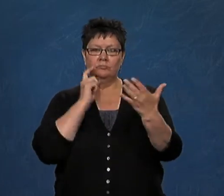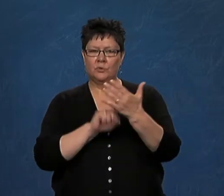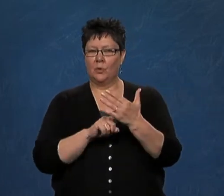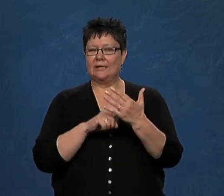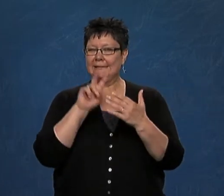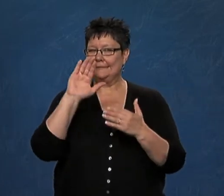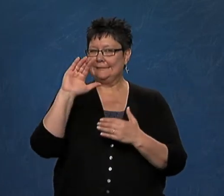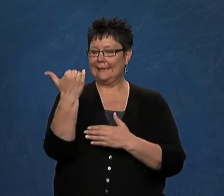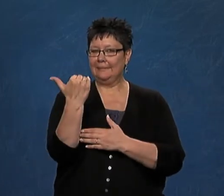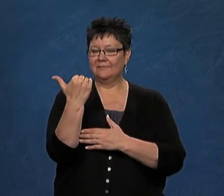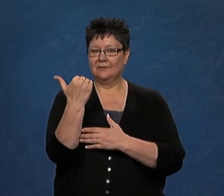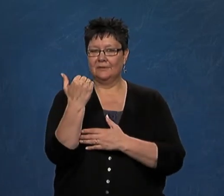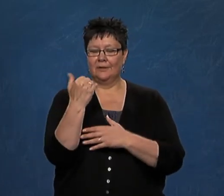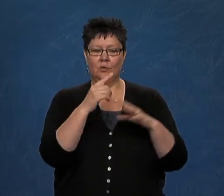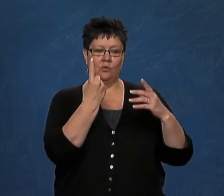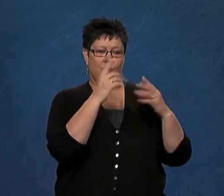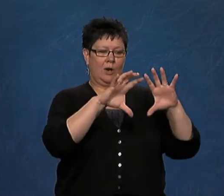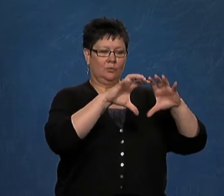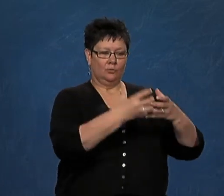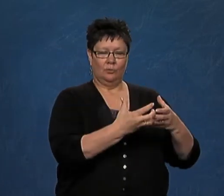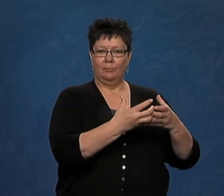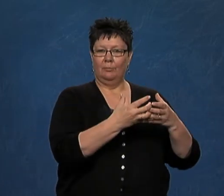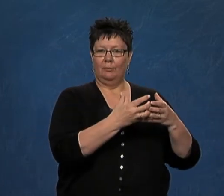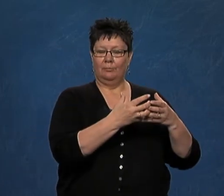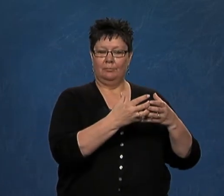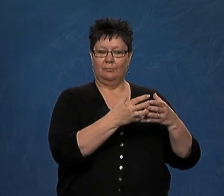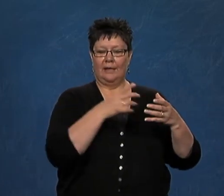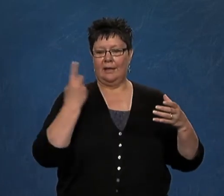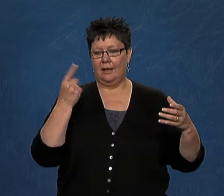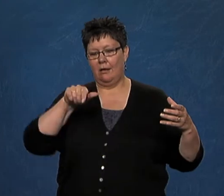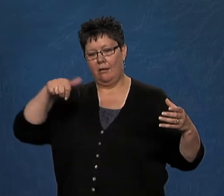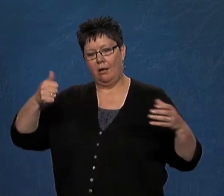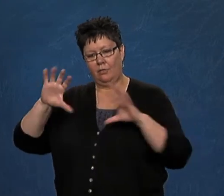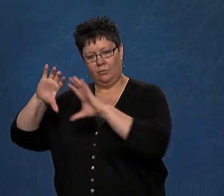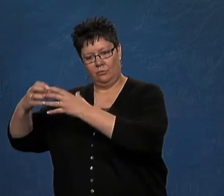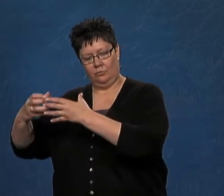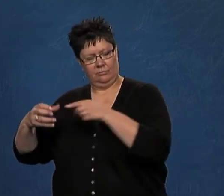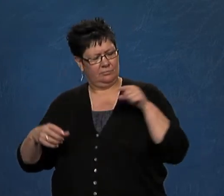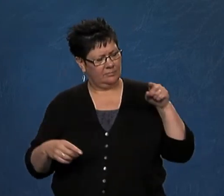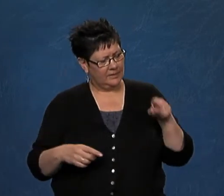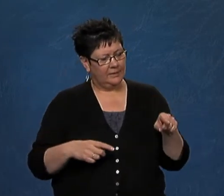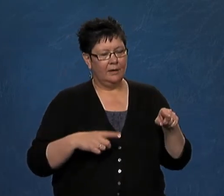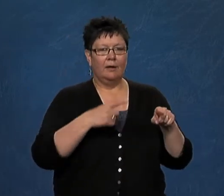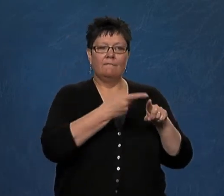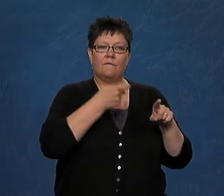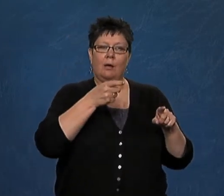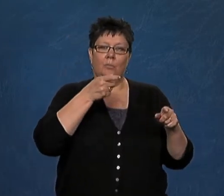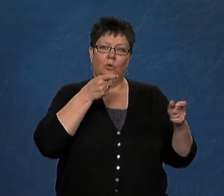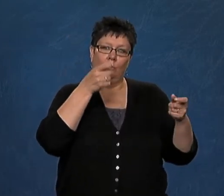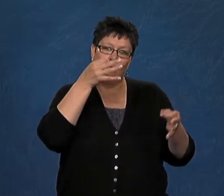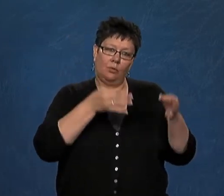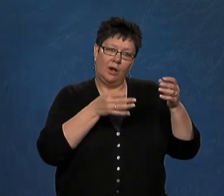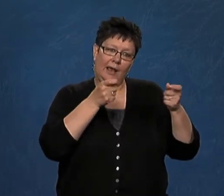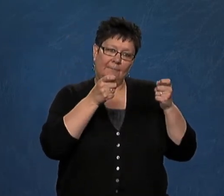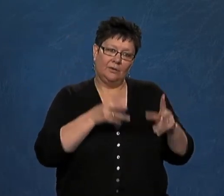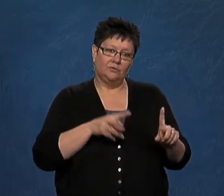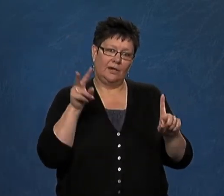when you shouldn't. But in looking at these cases, there's one group versus another group, and